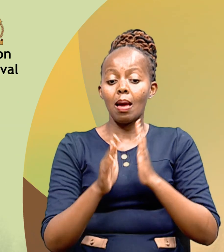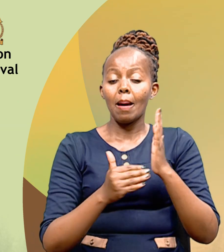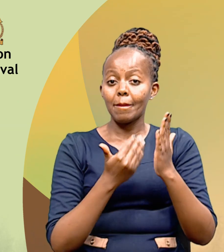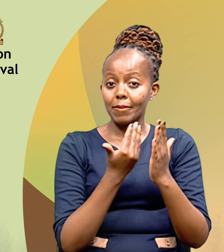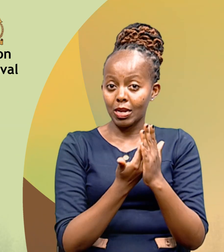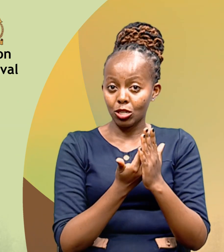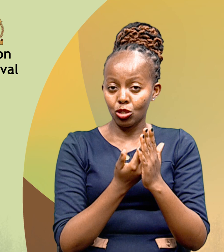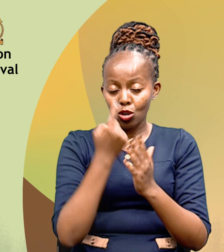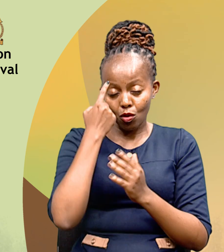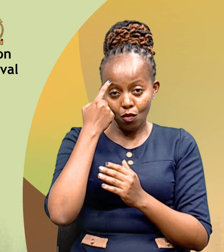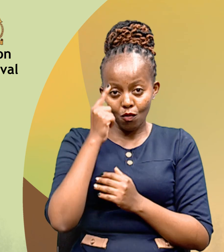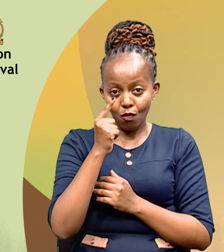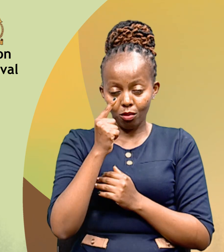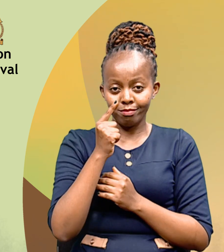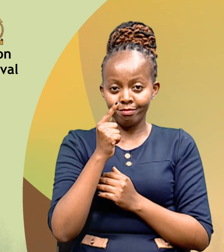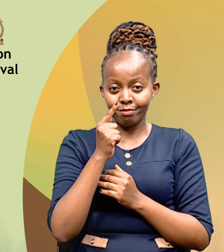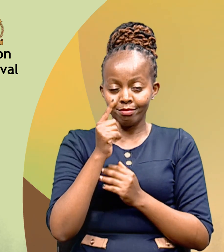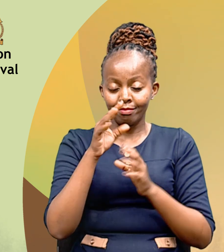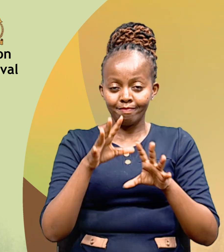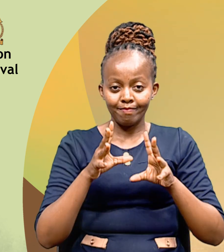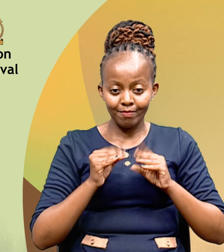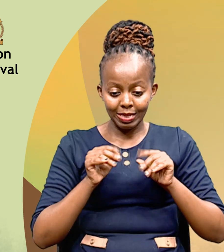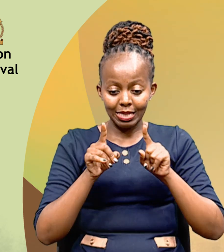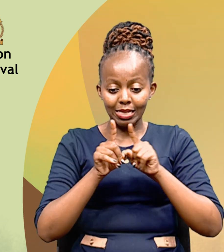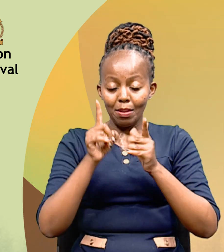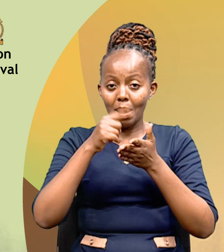Application for recognition and